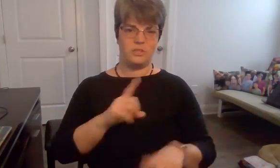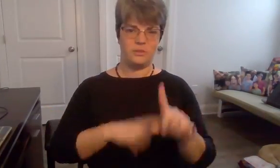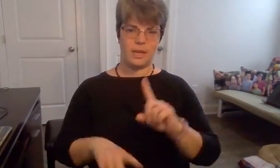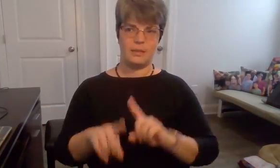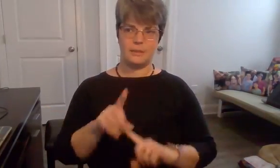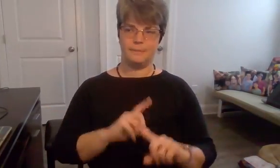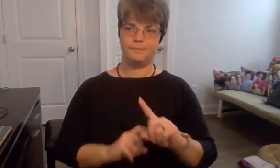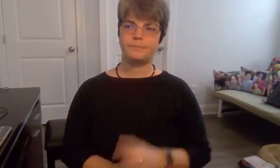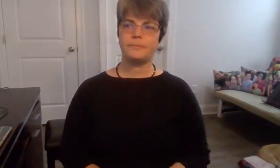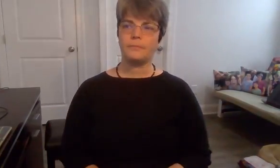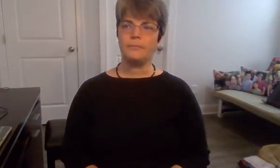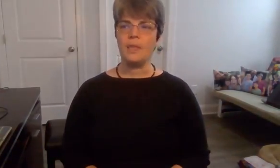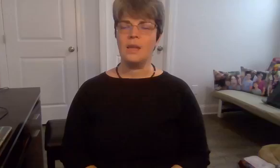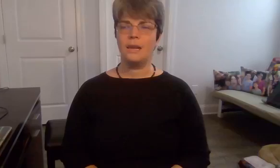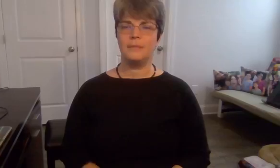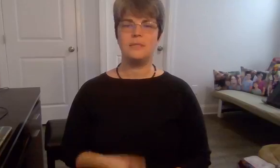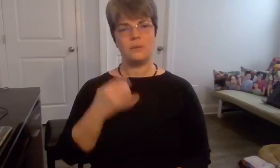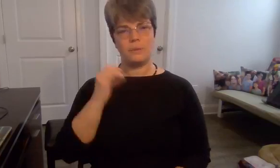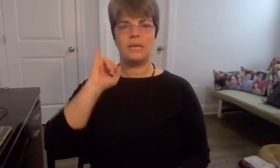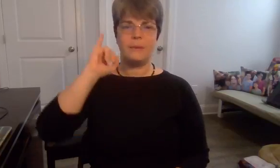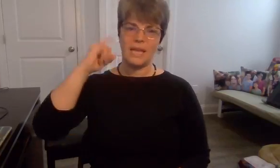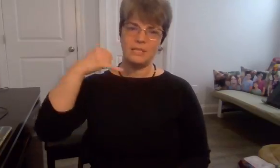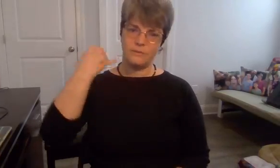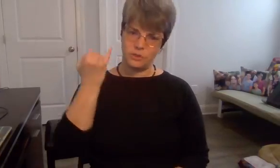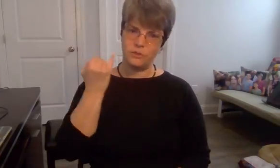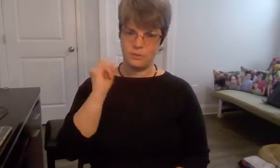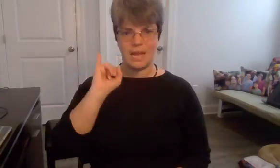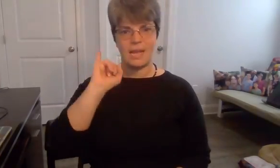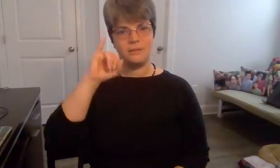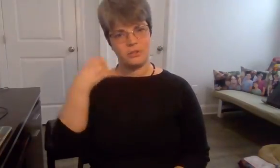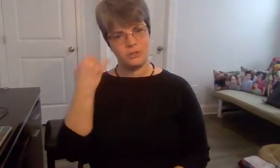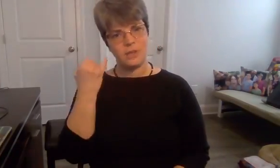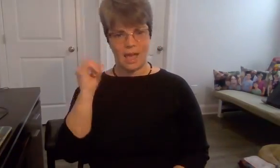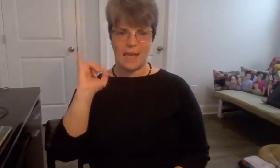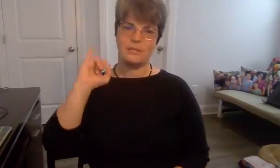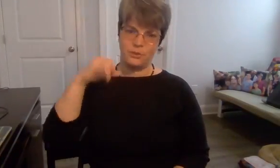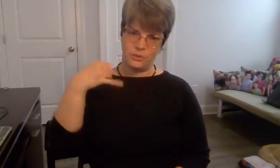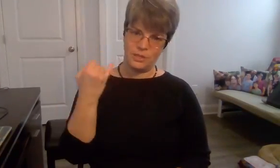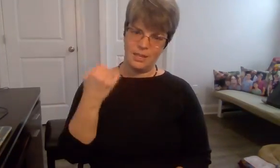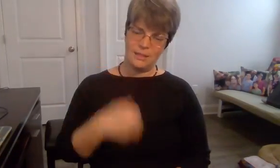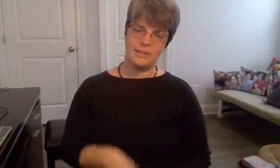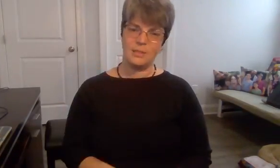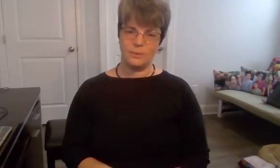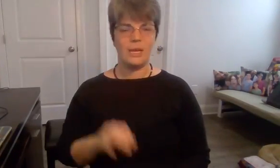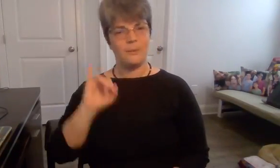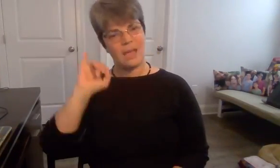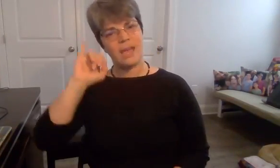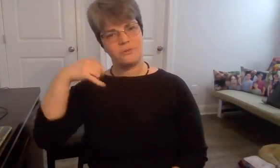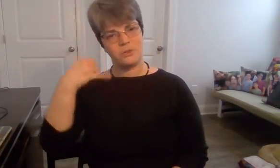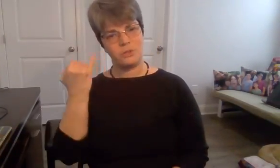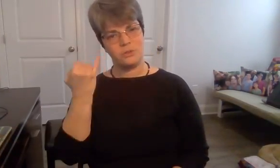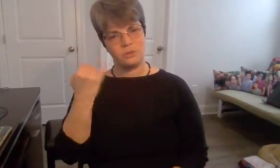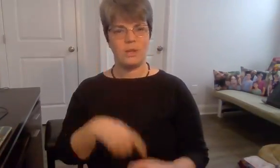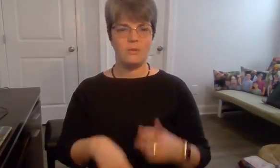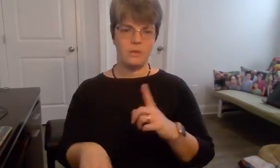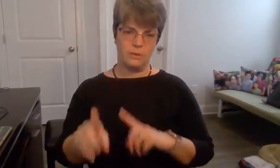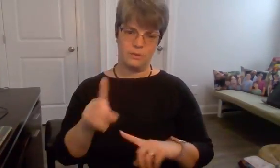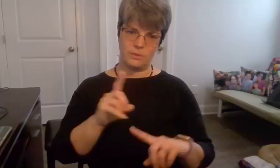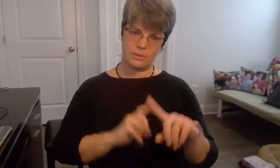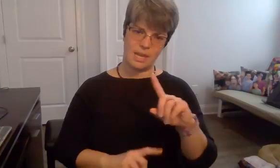signs. This is the way we ask for juice, ask for juice, ask for juice. This is the way we ask for juice when we use our signs. And